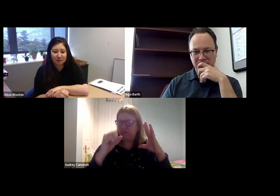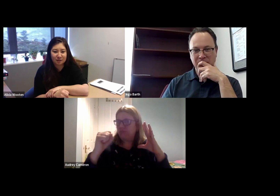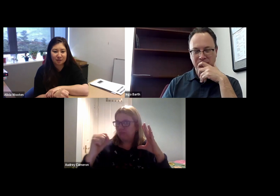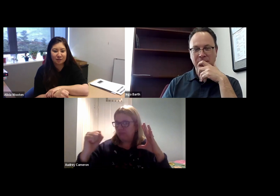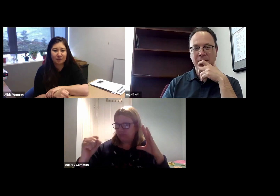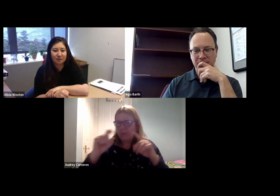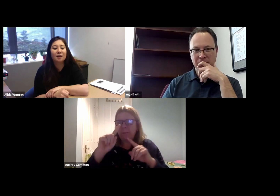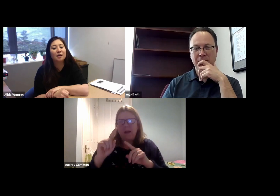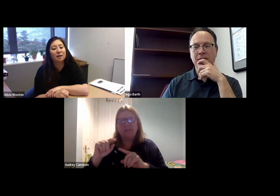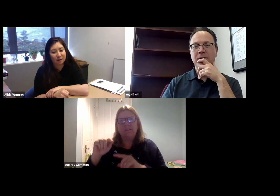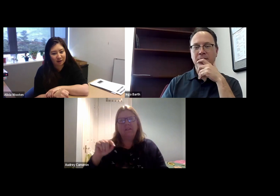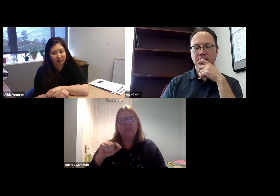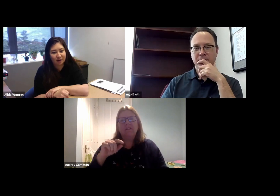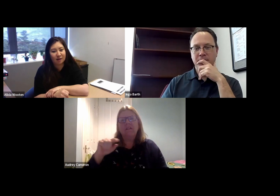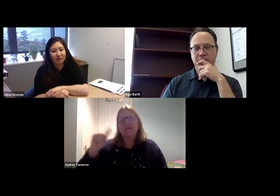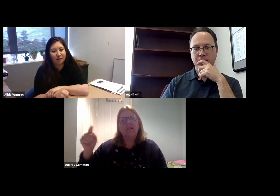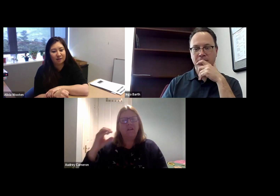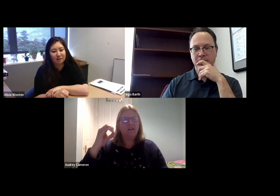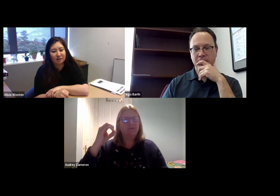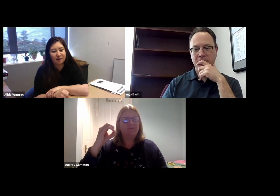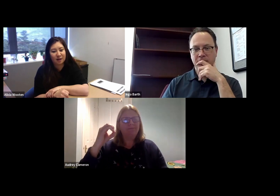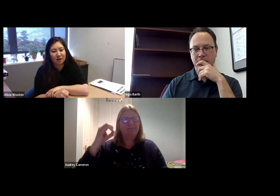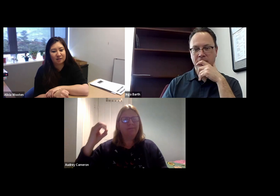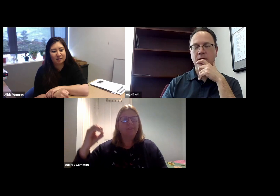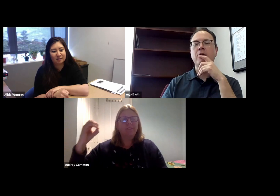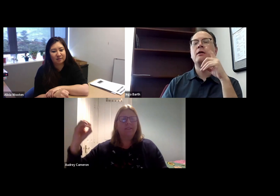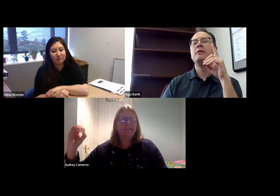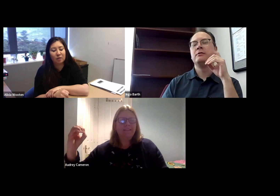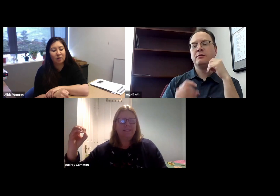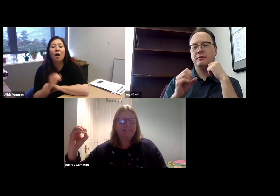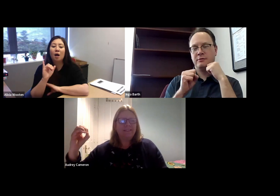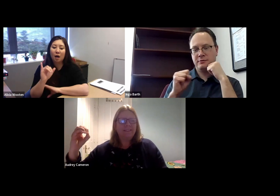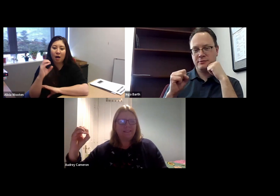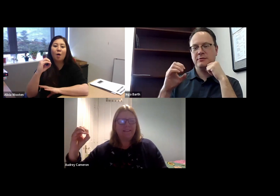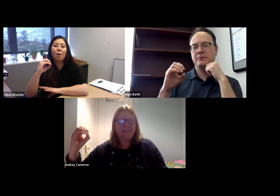We have the sun, and then we set the planets up this way.